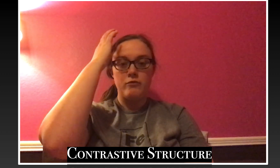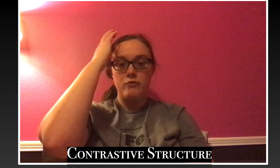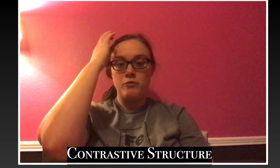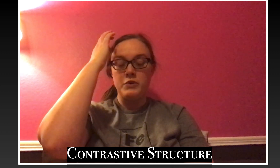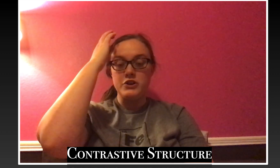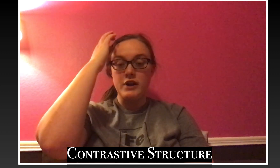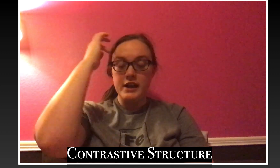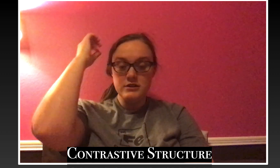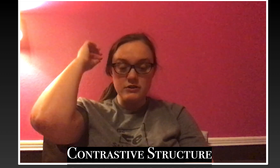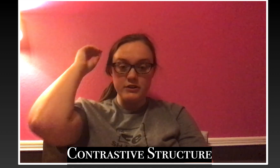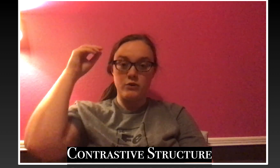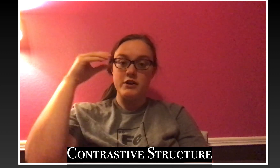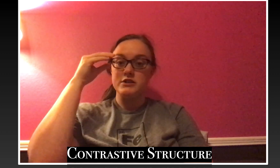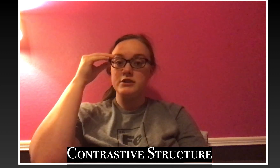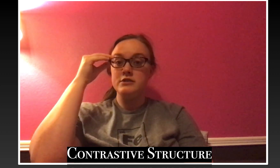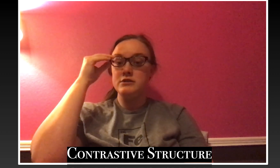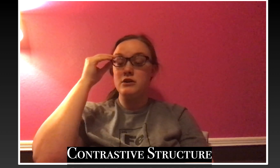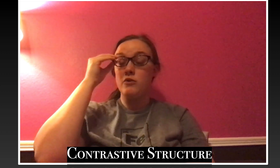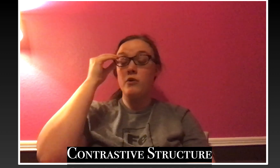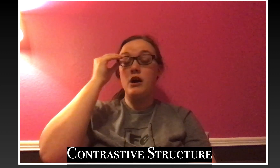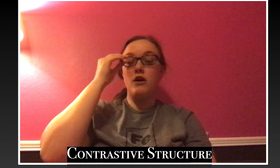when you're answering the question, so I'll